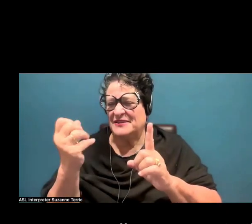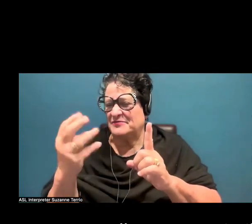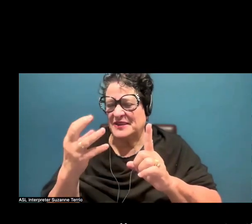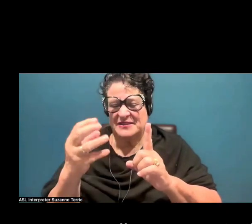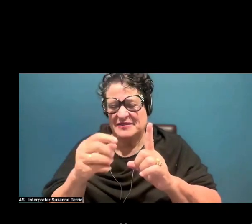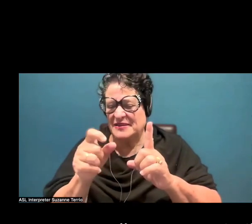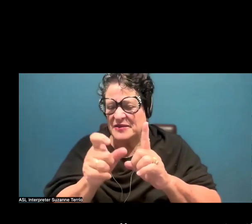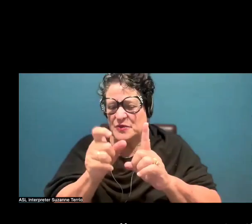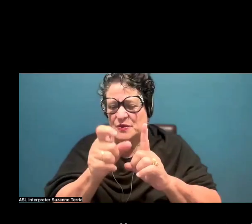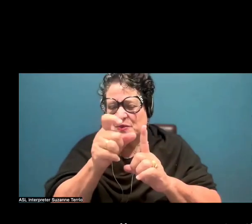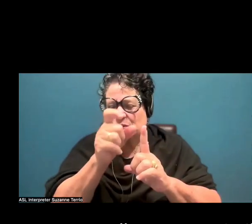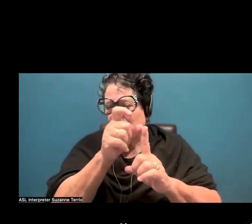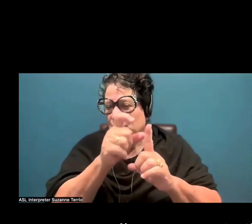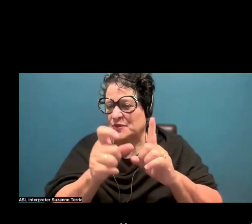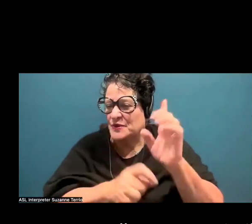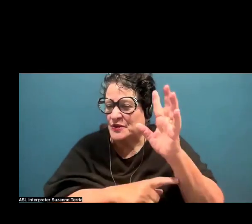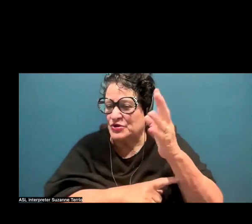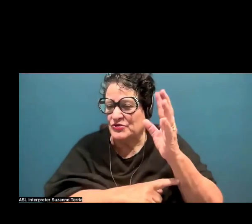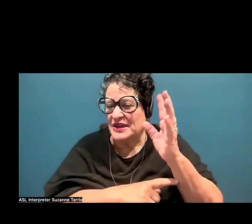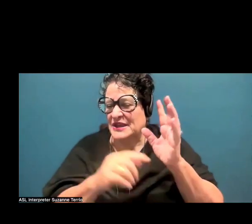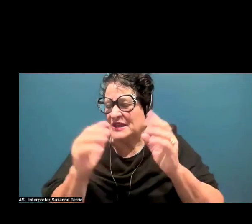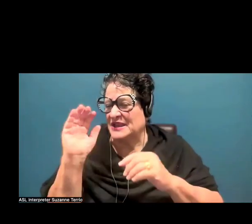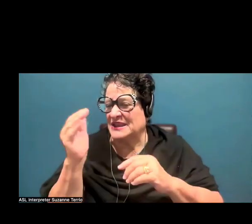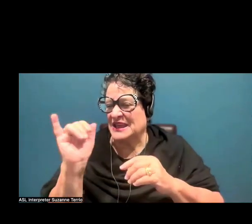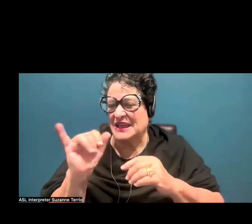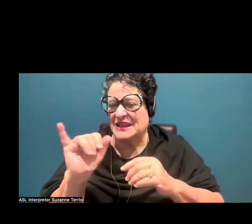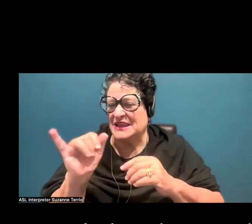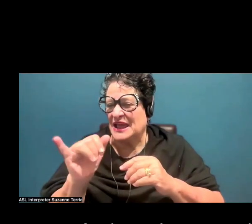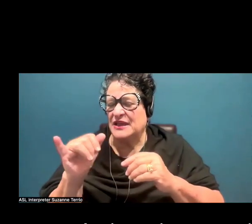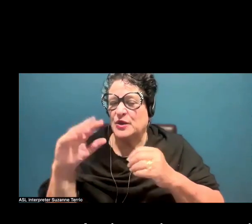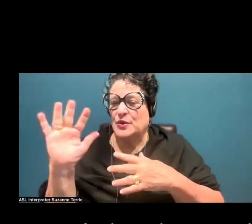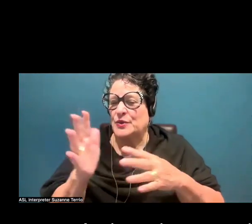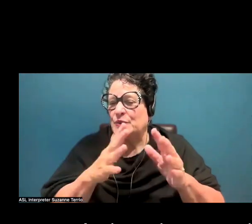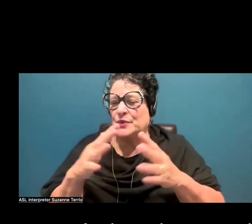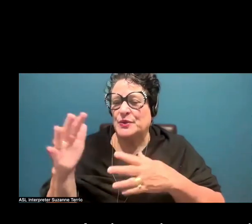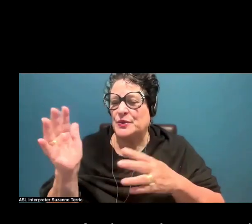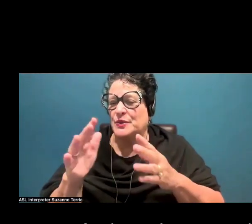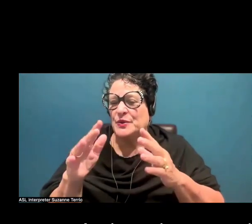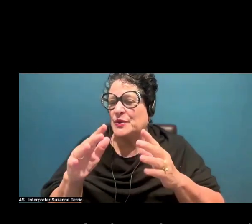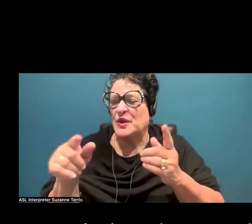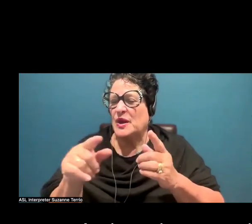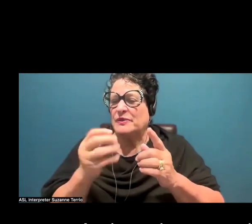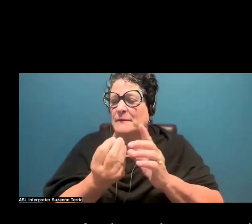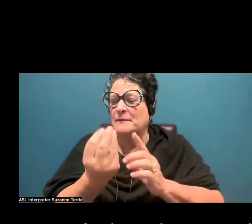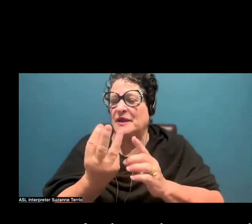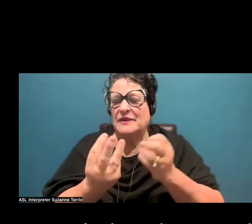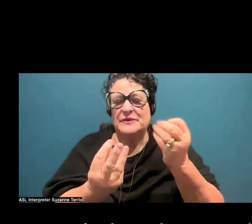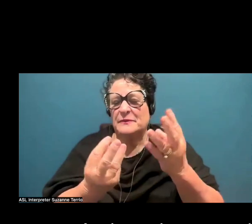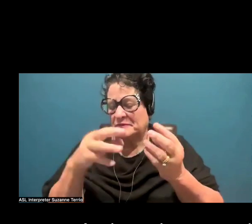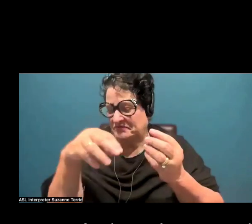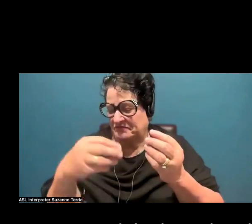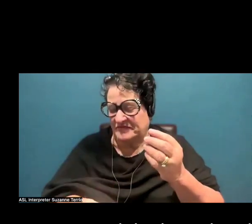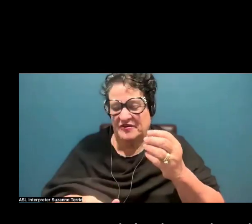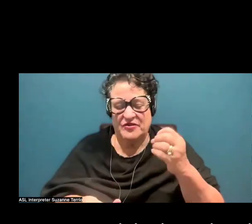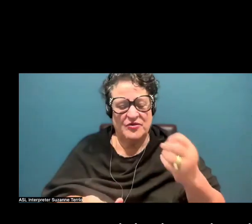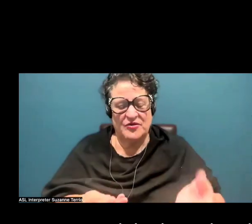segments that adjusted to give the tree the appearance of being buffeted by a breeze, and one by one a handful of blossoms began to fall, suspended